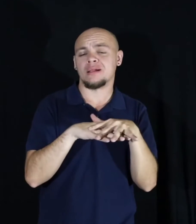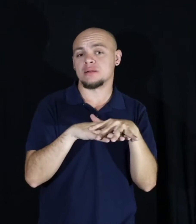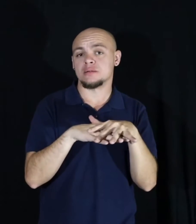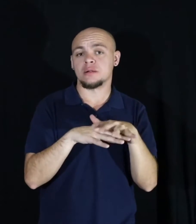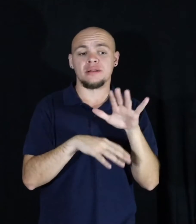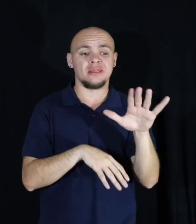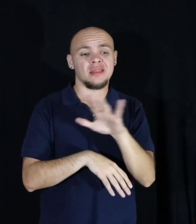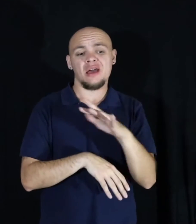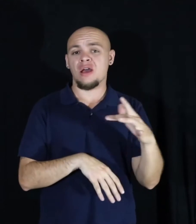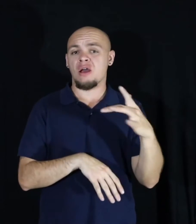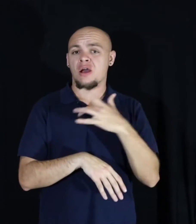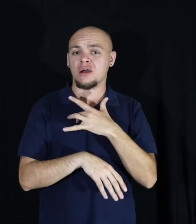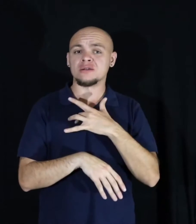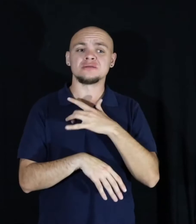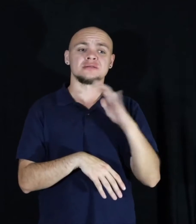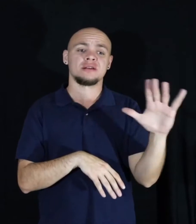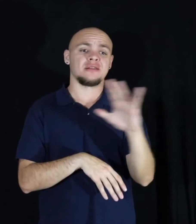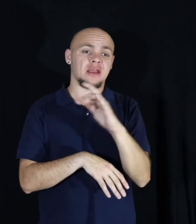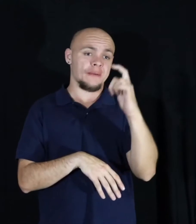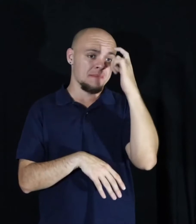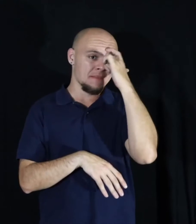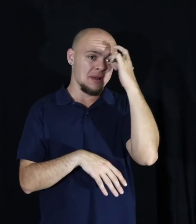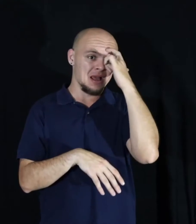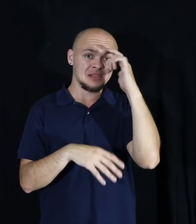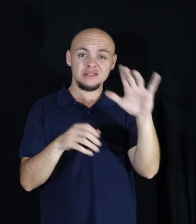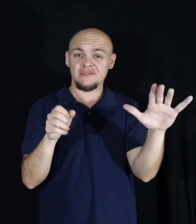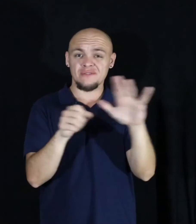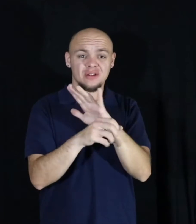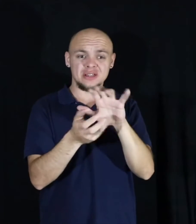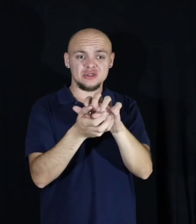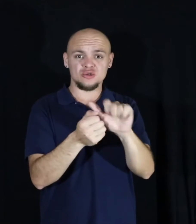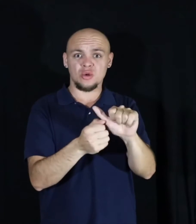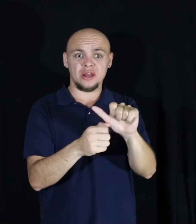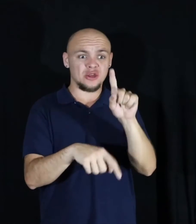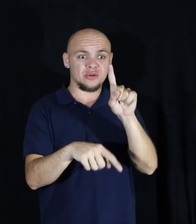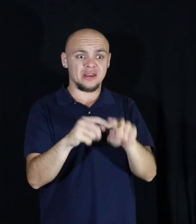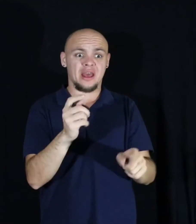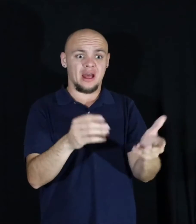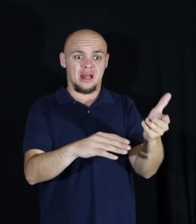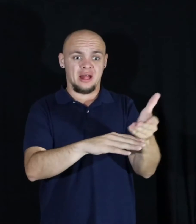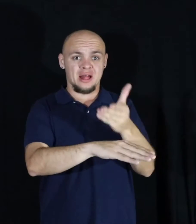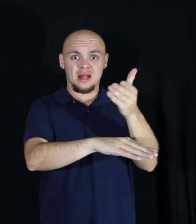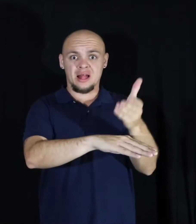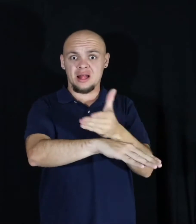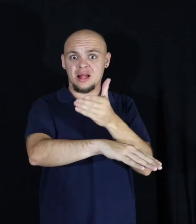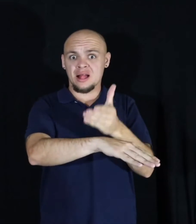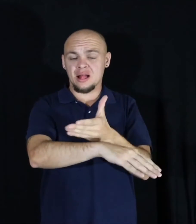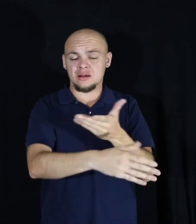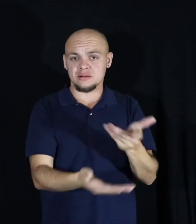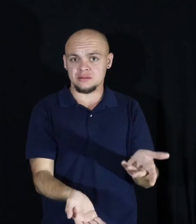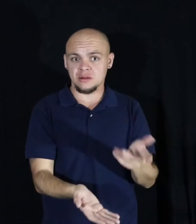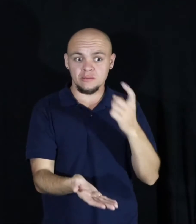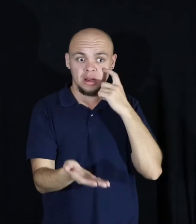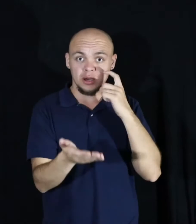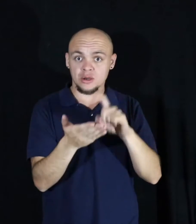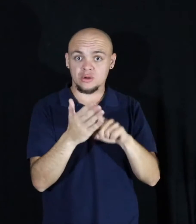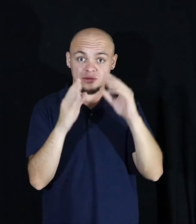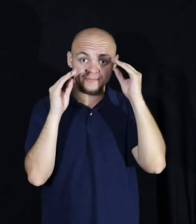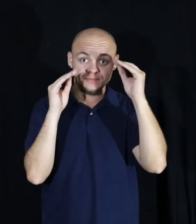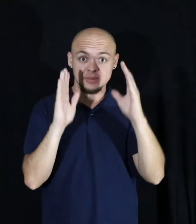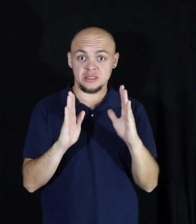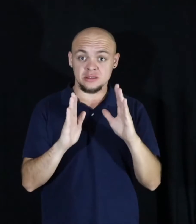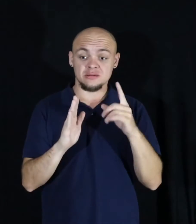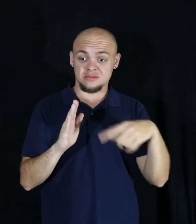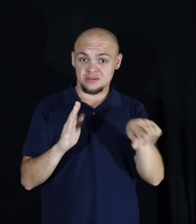and the minds that they've been stripped from permanently either. And what we notice is that our teachers, you guys are on our